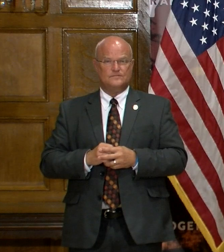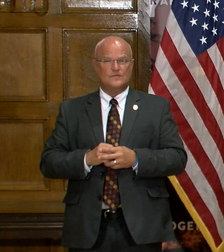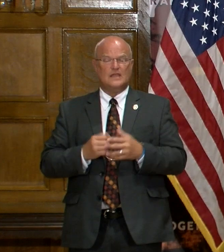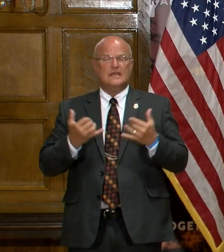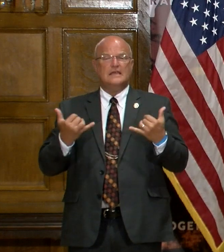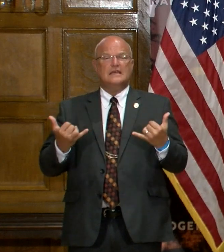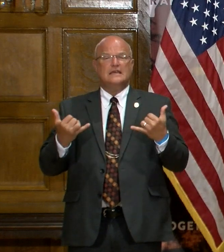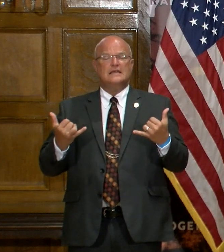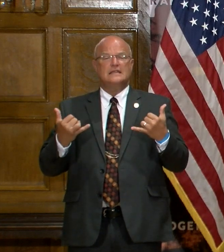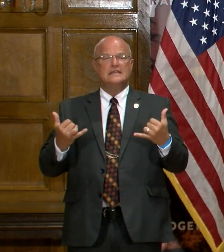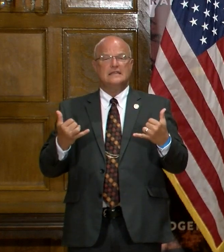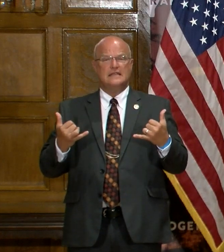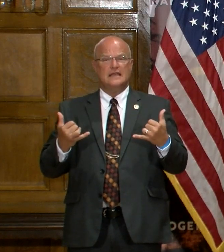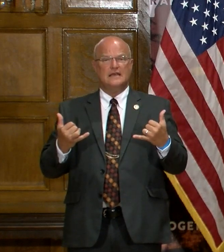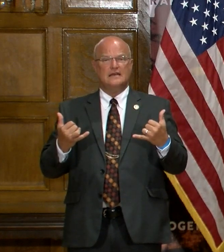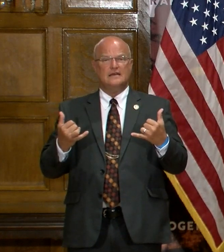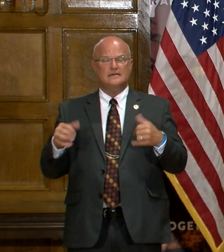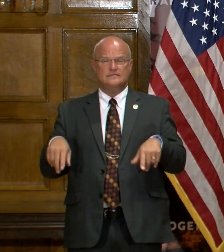Let's look at the